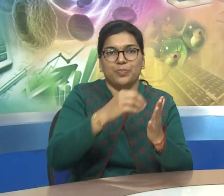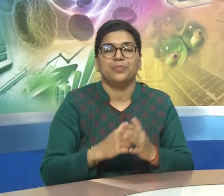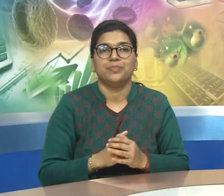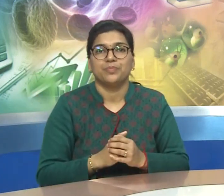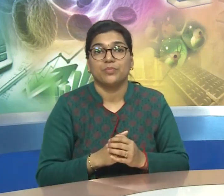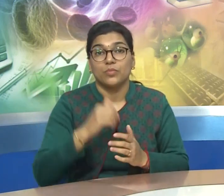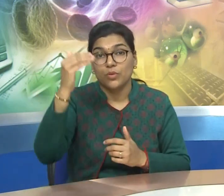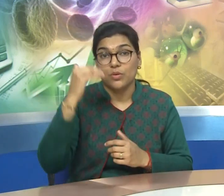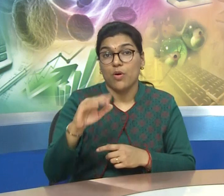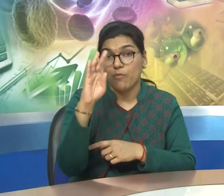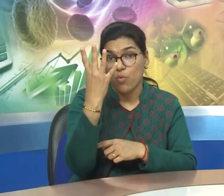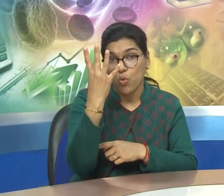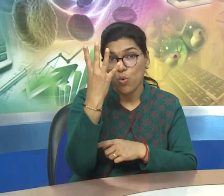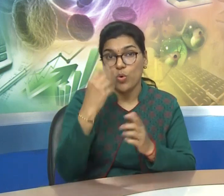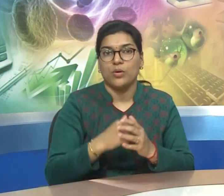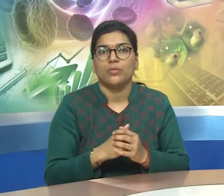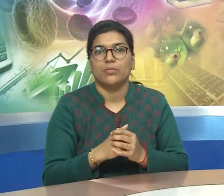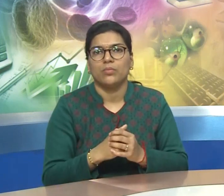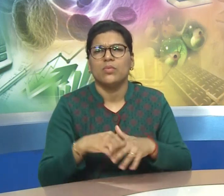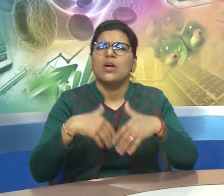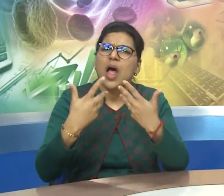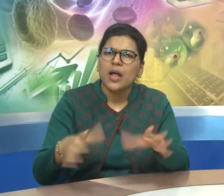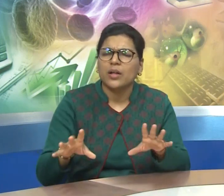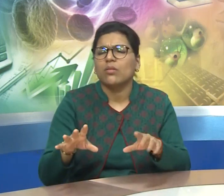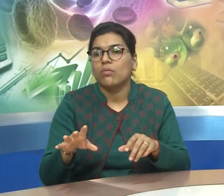Point 3. Assignment of subject headings.